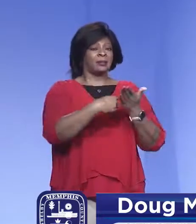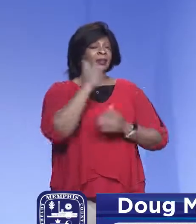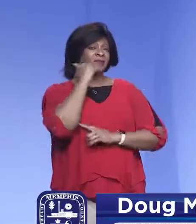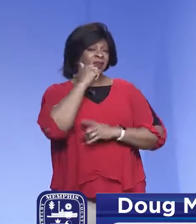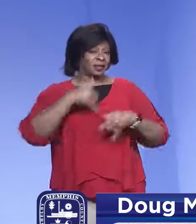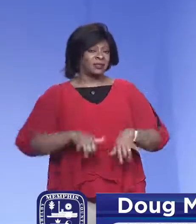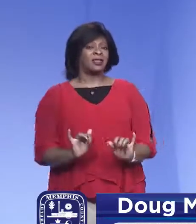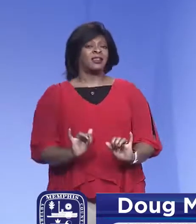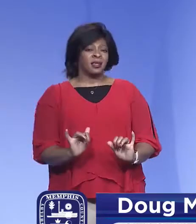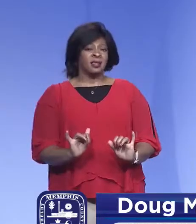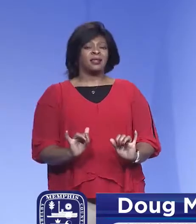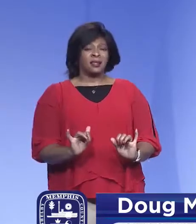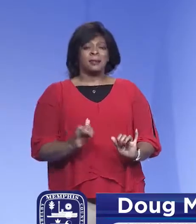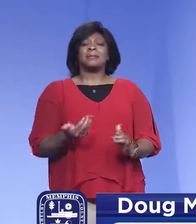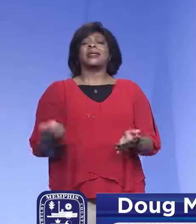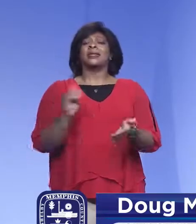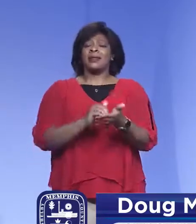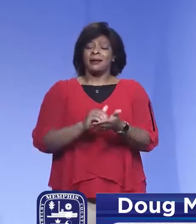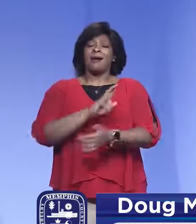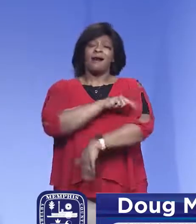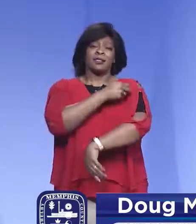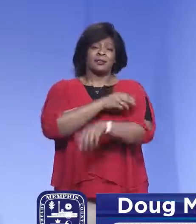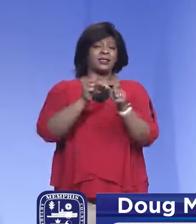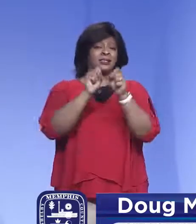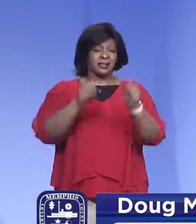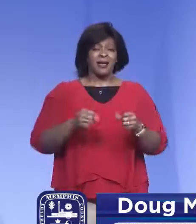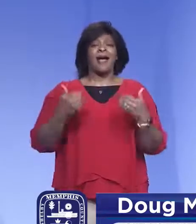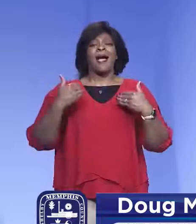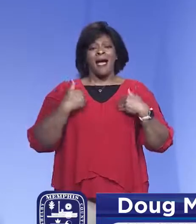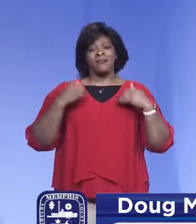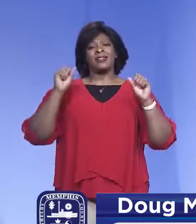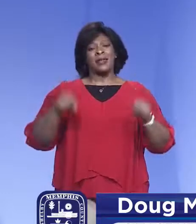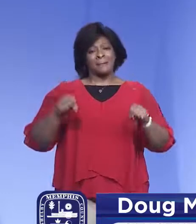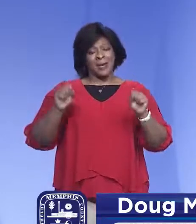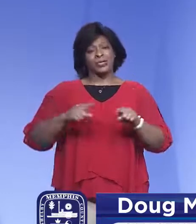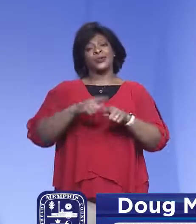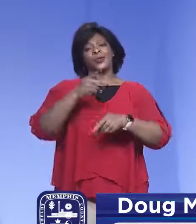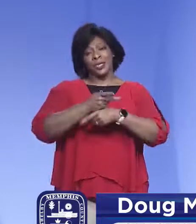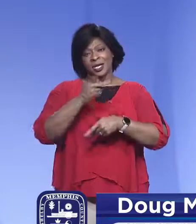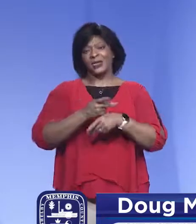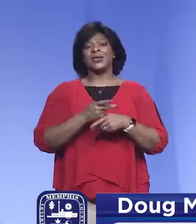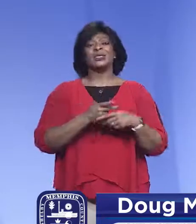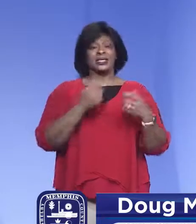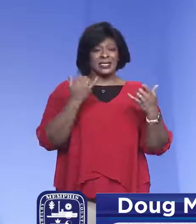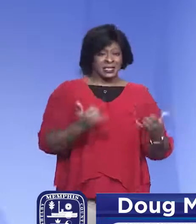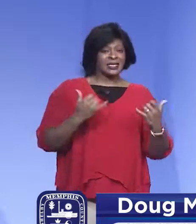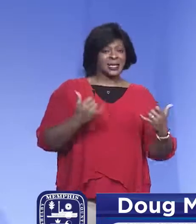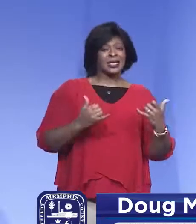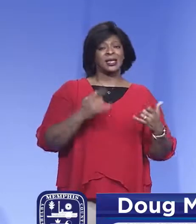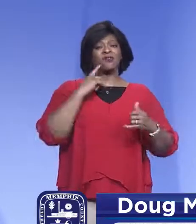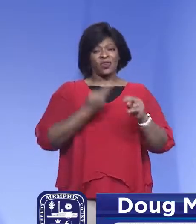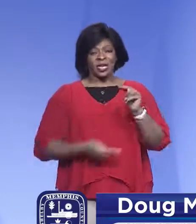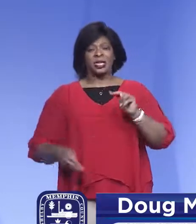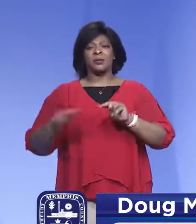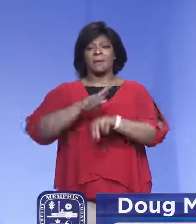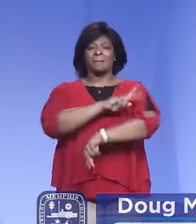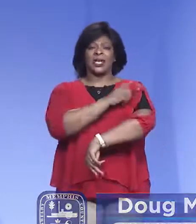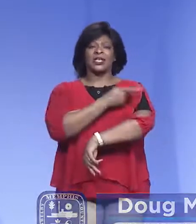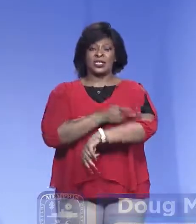day. But again, our hospital systems do have the capacity to care today for an increased patient